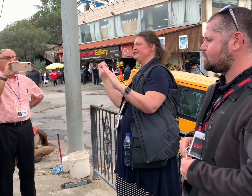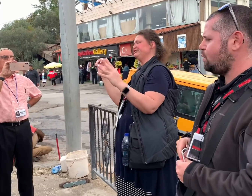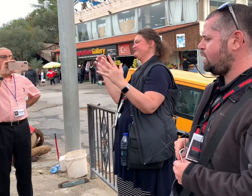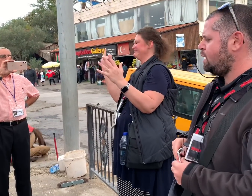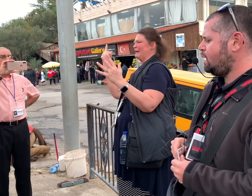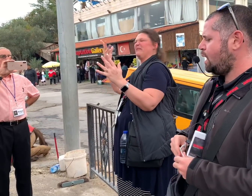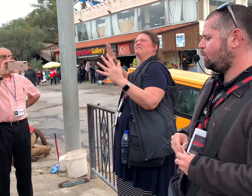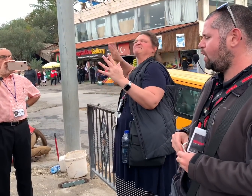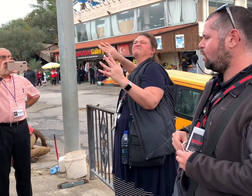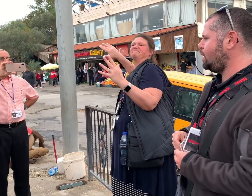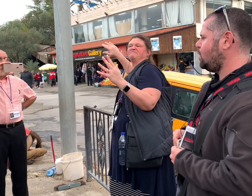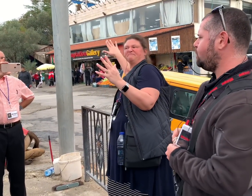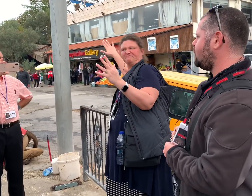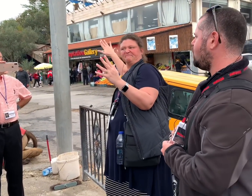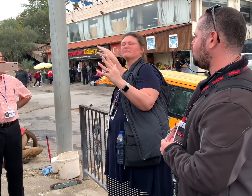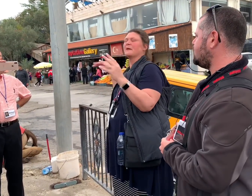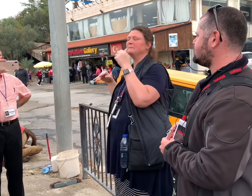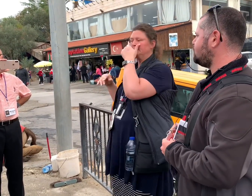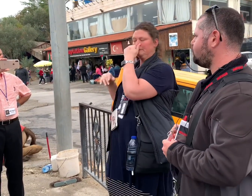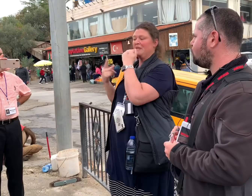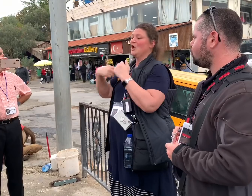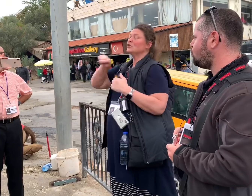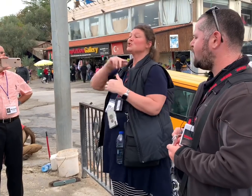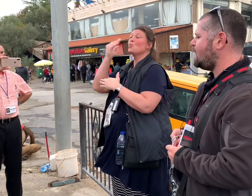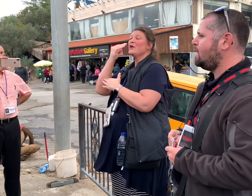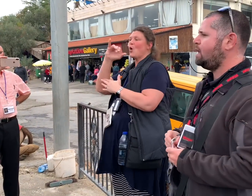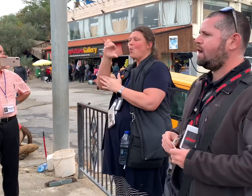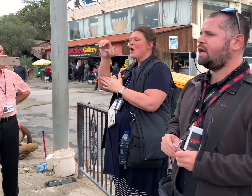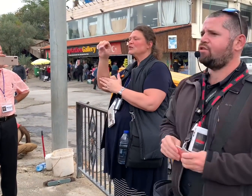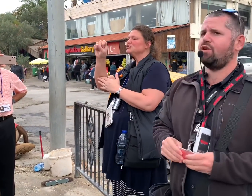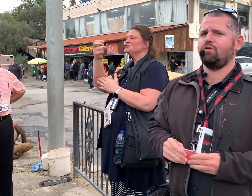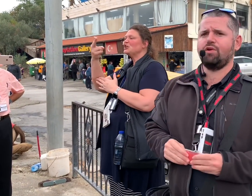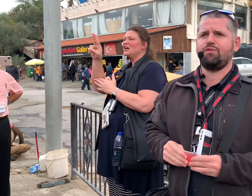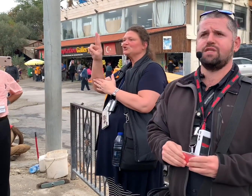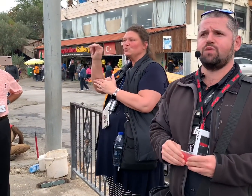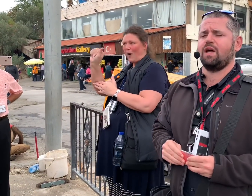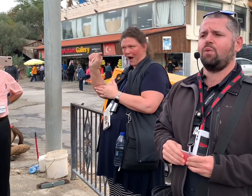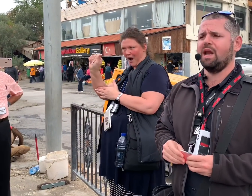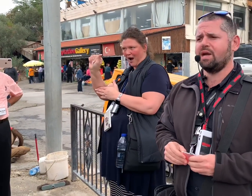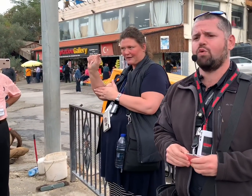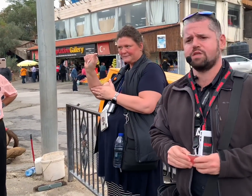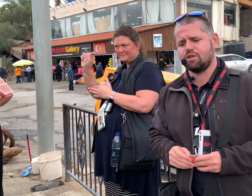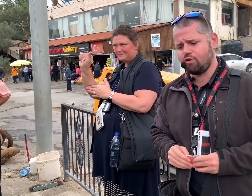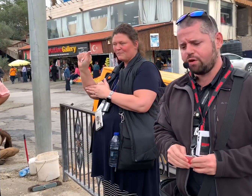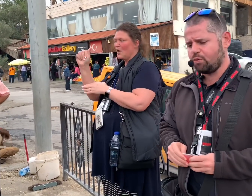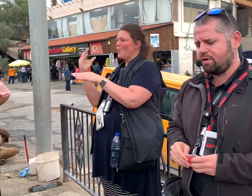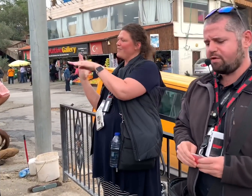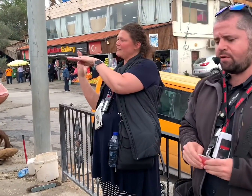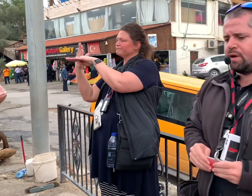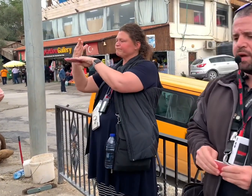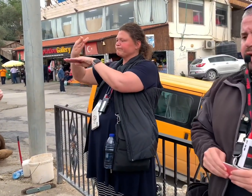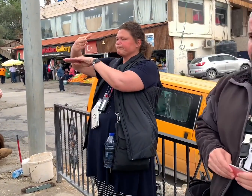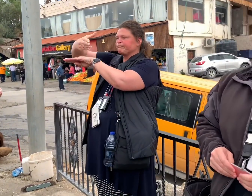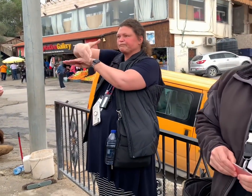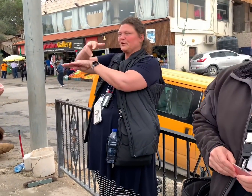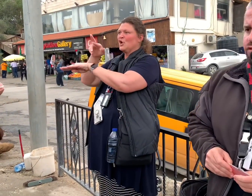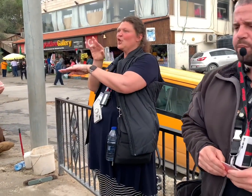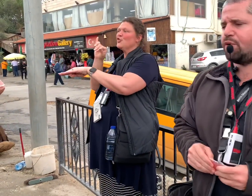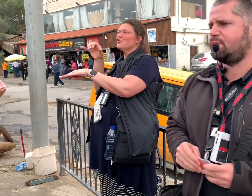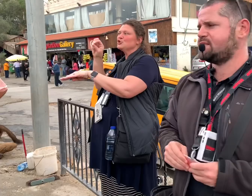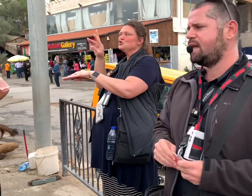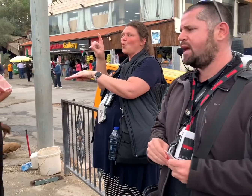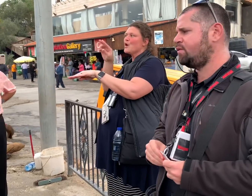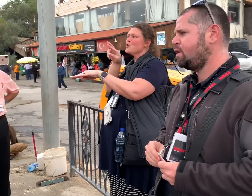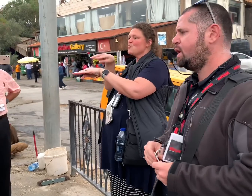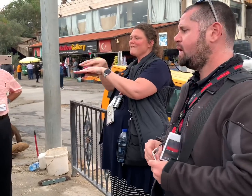of history. And we all know the conquest of Joshua and the children of Israel. When they crossed the Jordan River to get